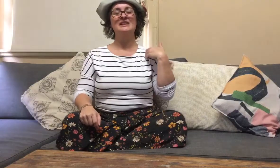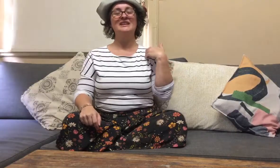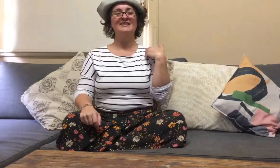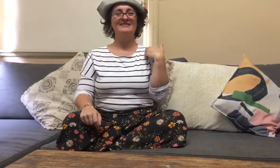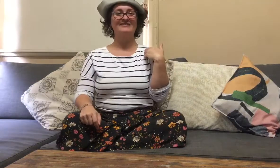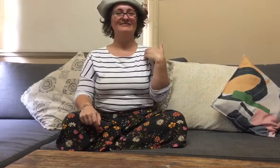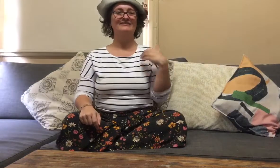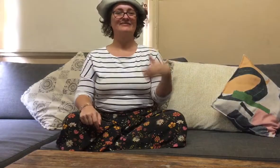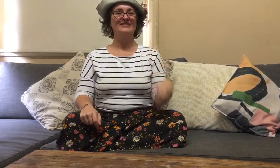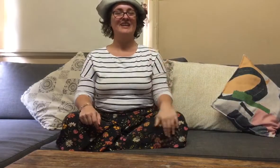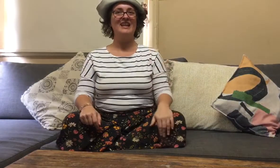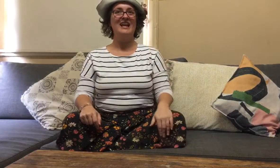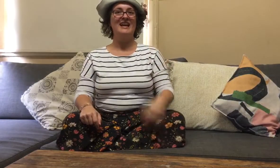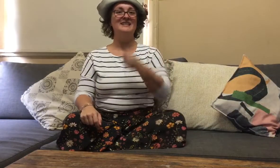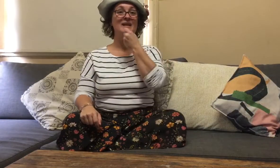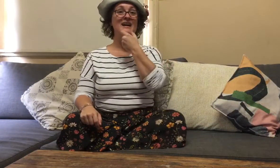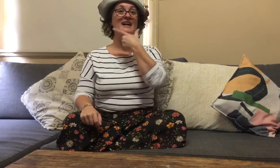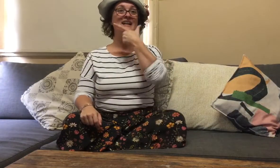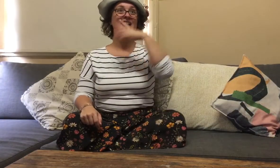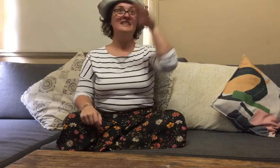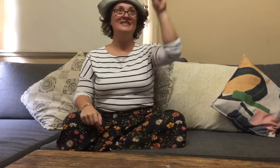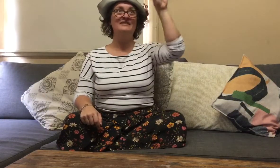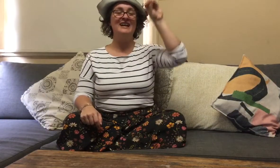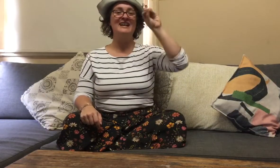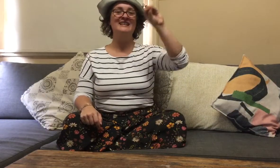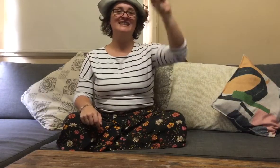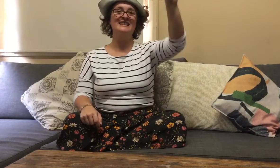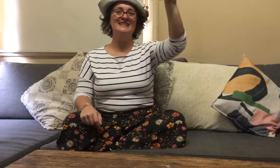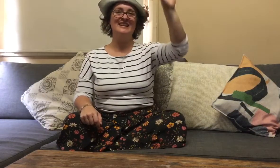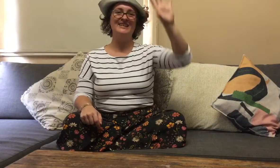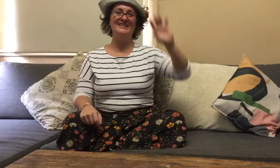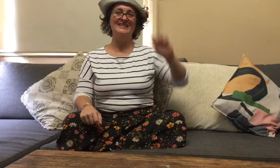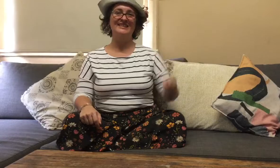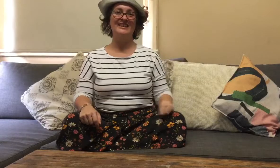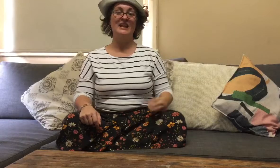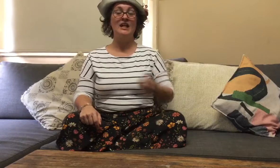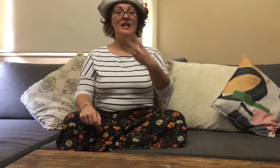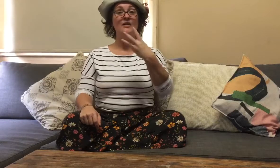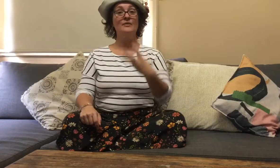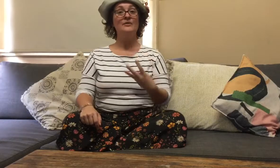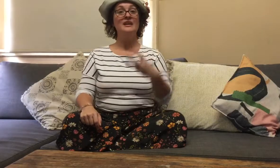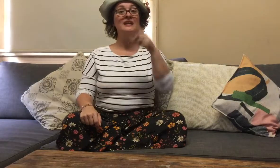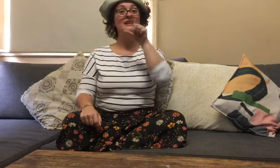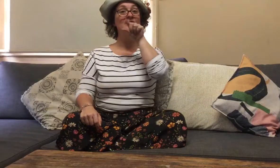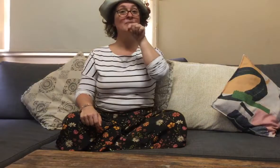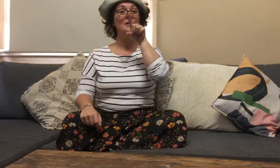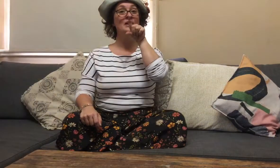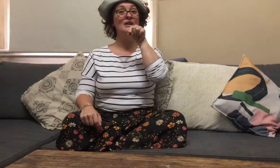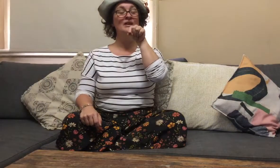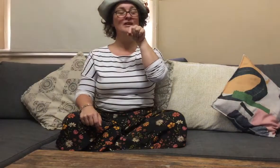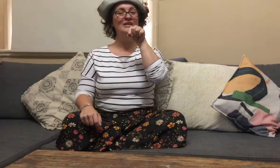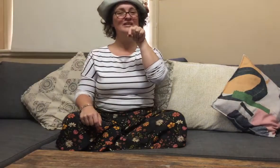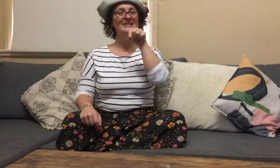morning and smile at the rising sun. 3 little